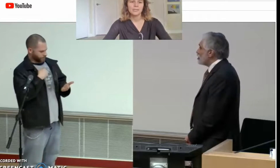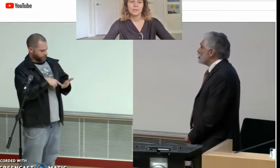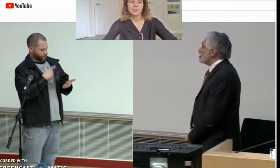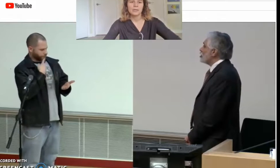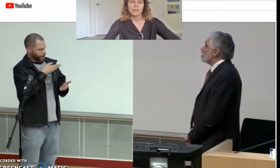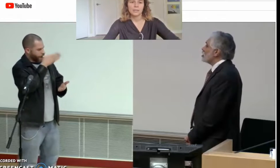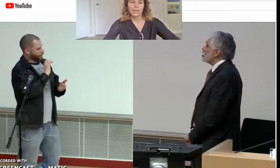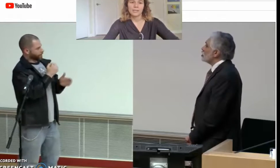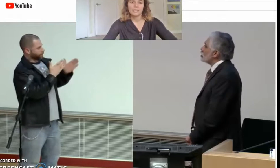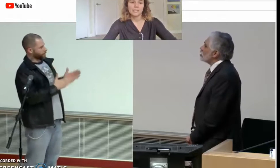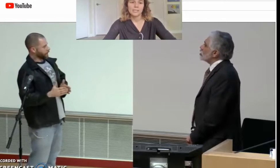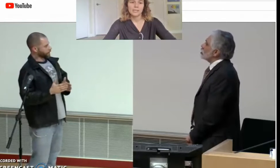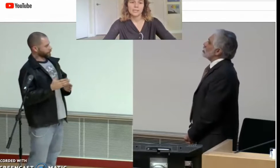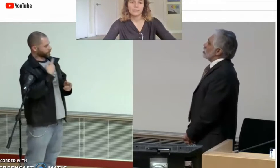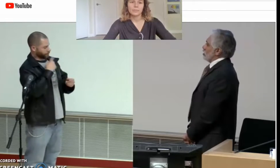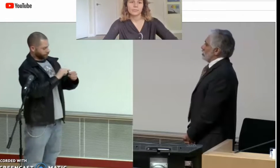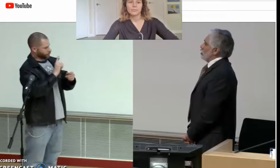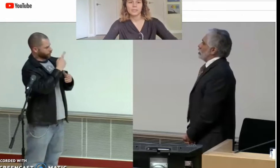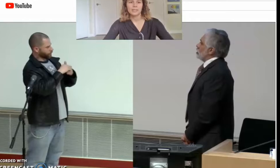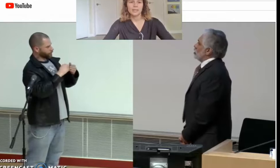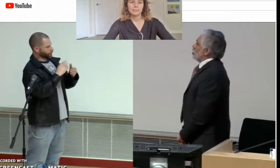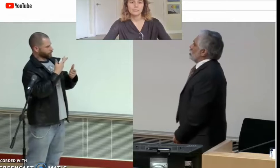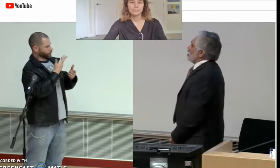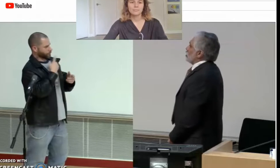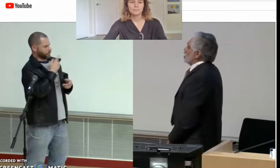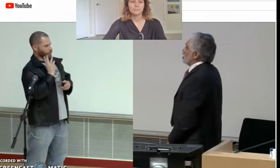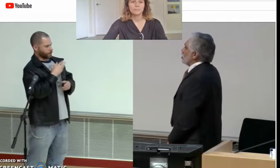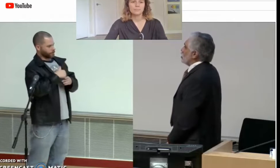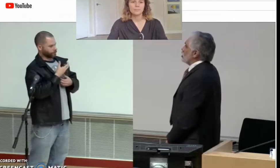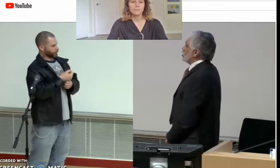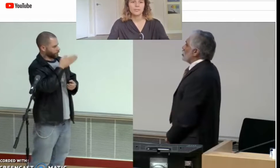interviews, like a military interview or something like that?